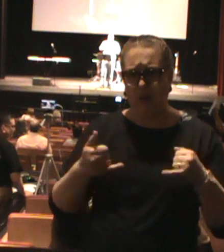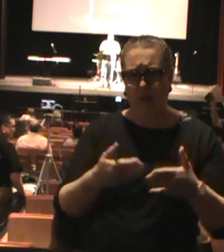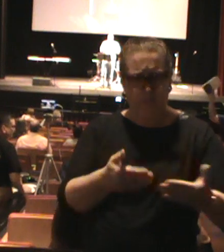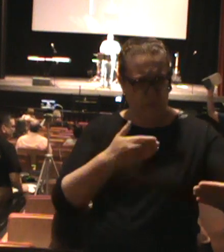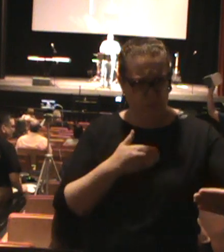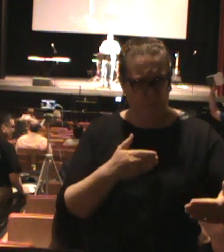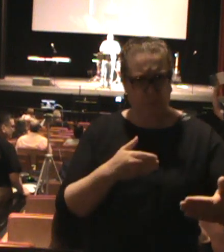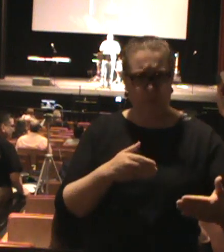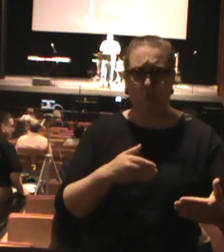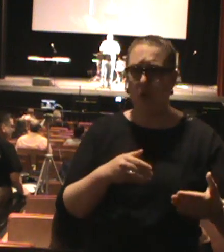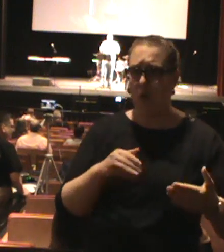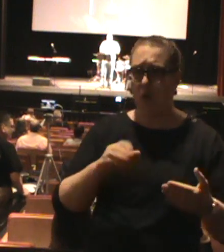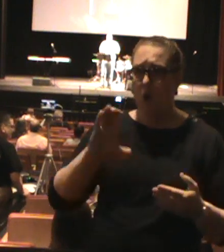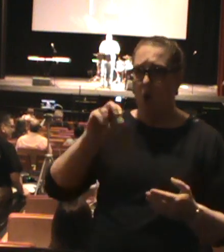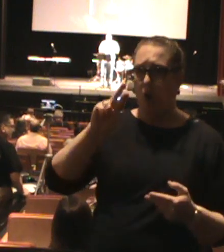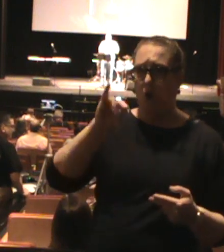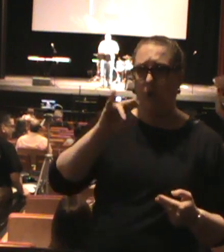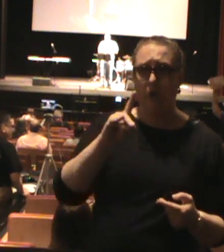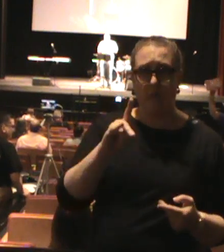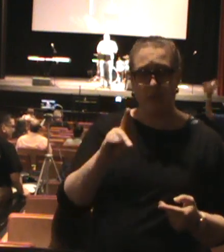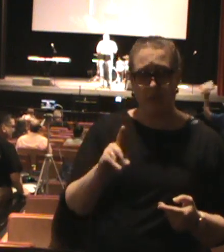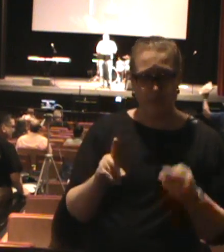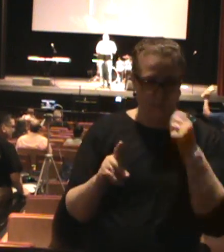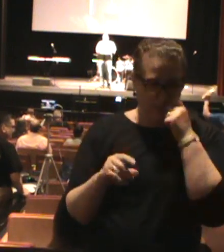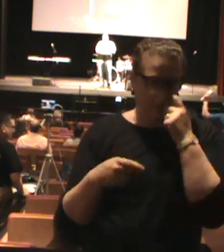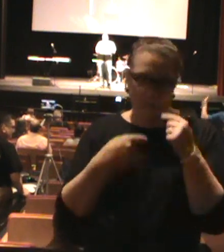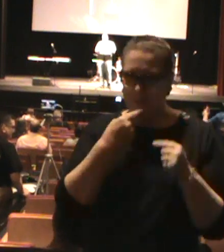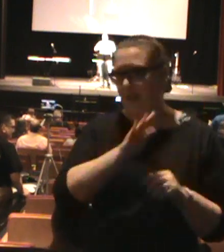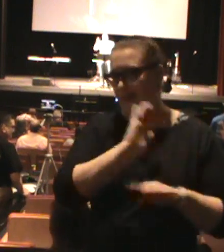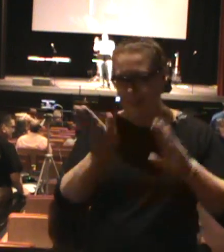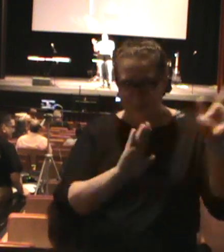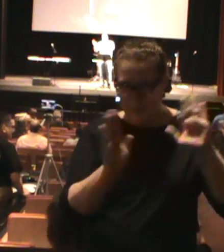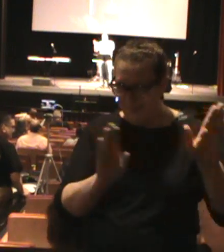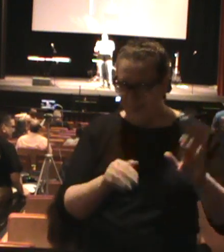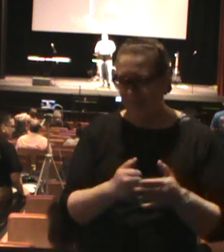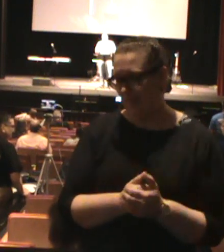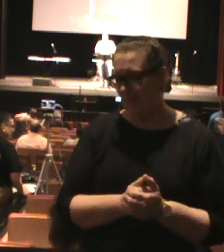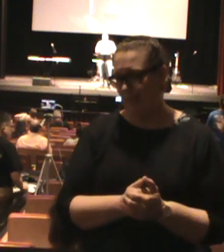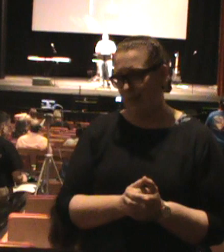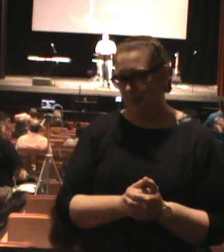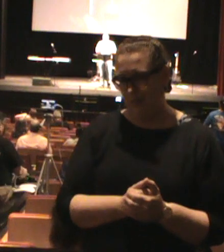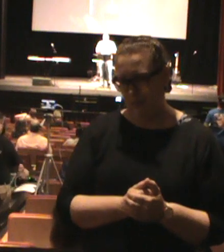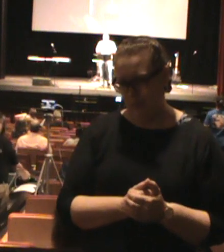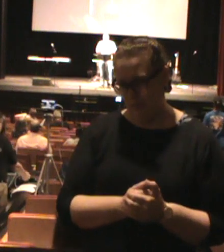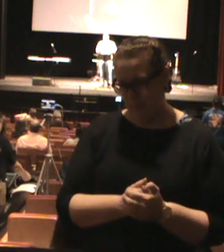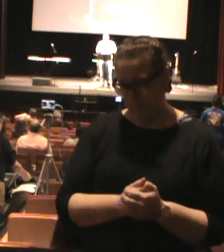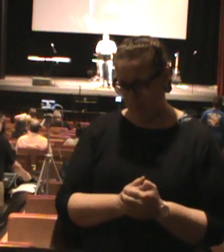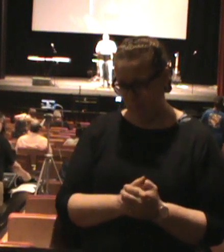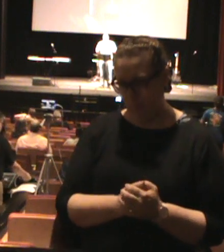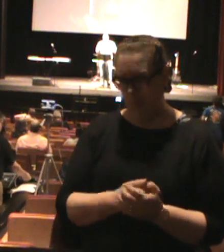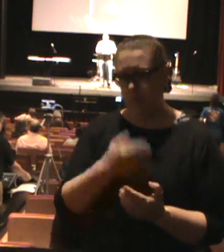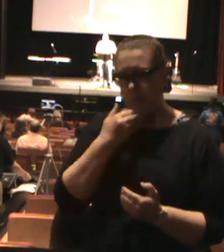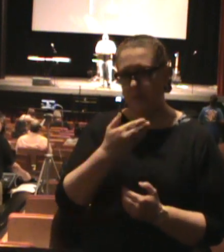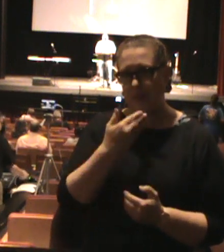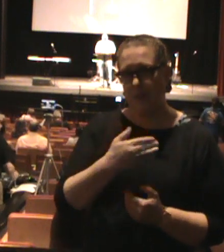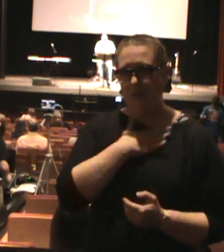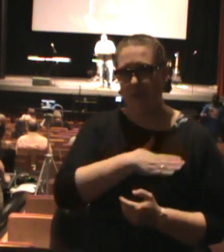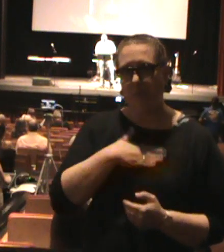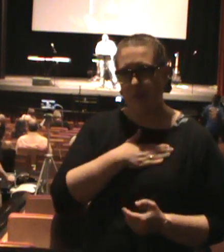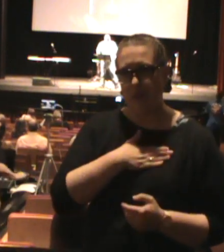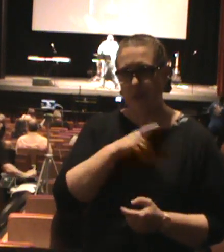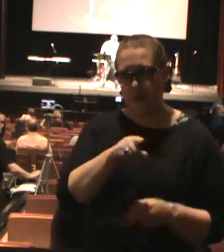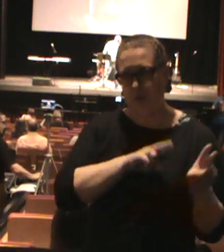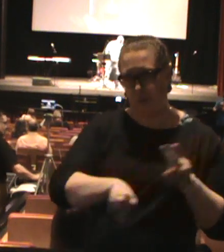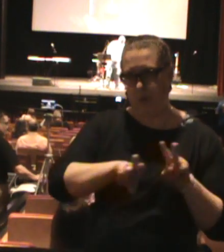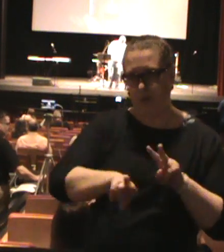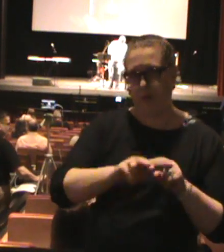thankful to do that every week. So type hi Ben in there. I know some watch it online, some watch it in repeat, and we appreciate you tuning in. Right